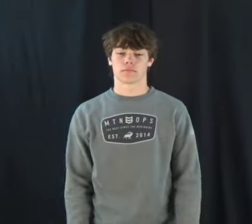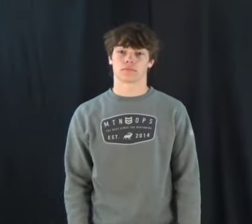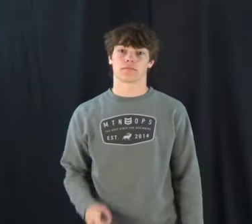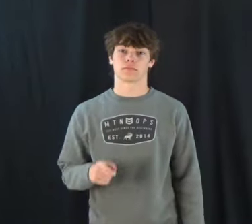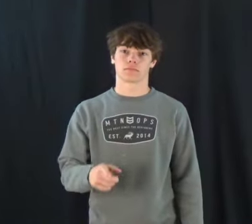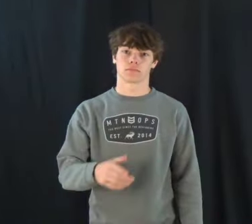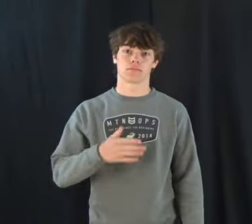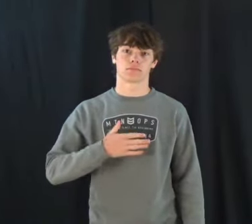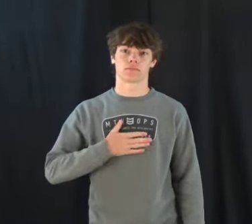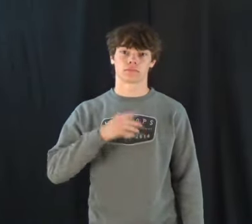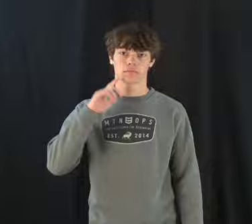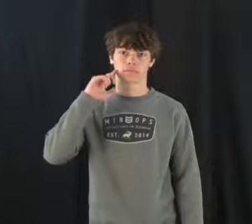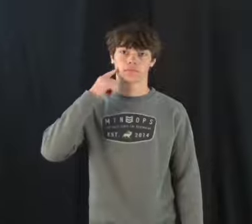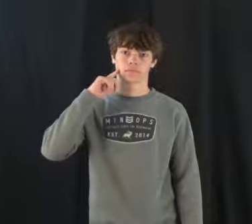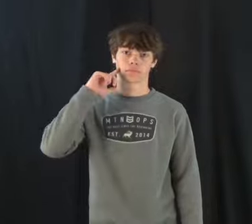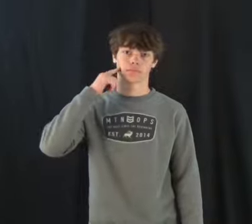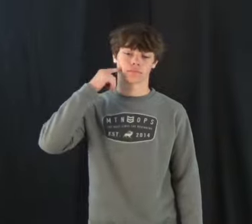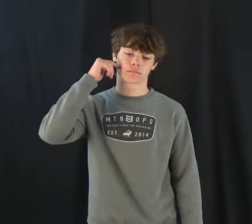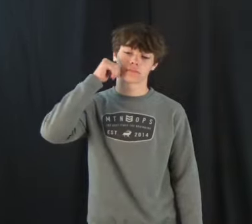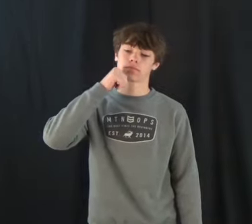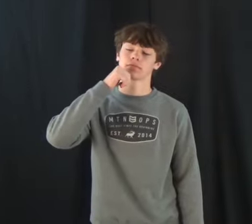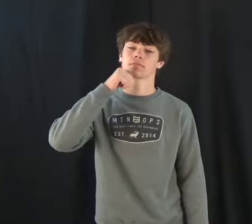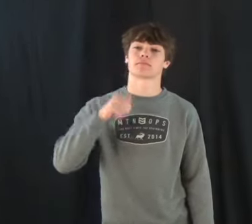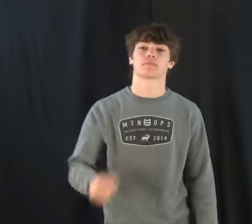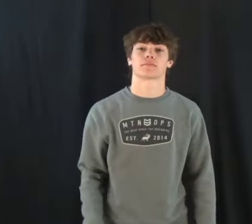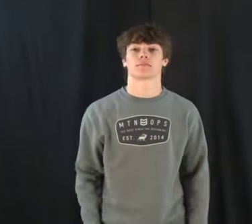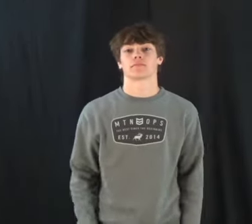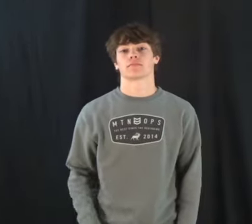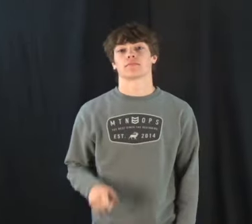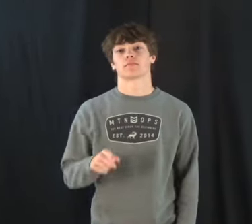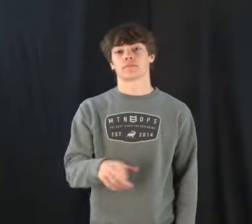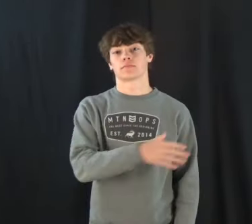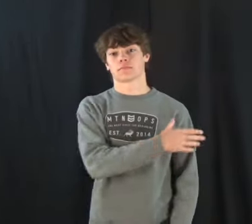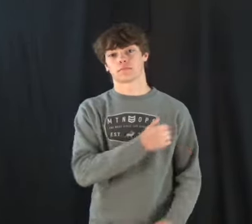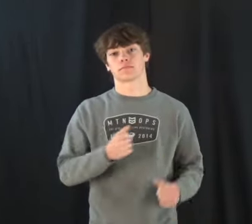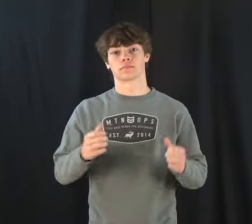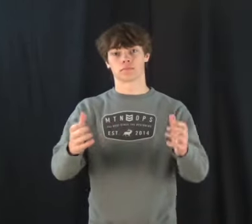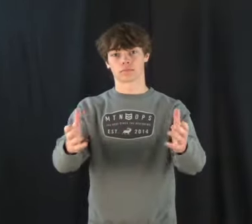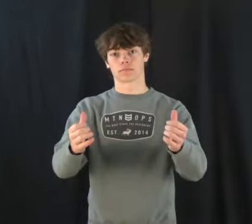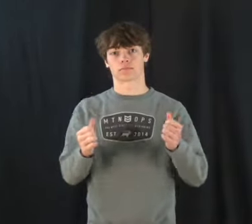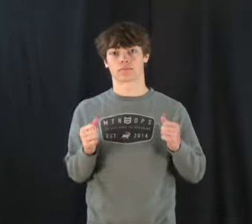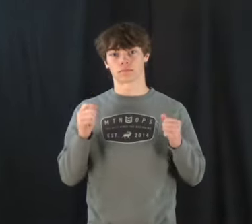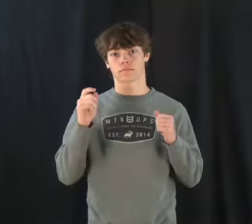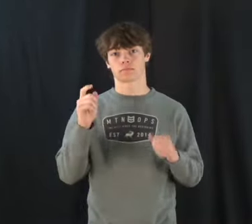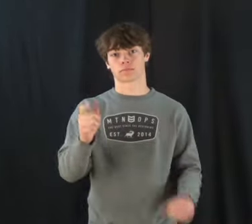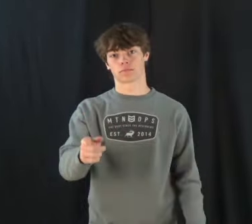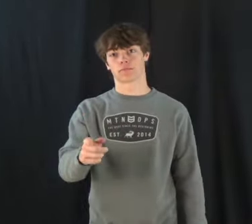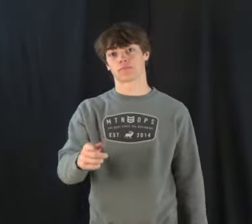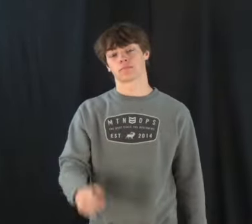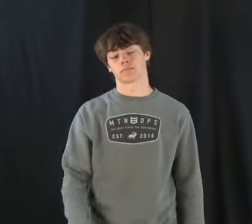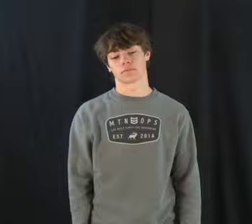You are my candy girl And you got me wanting you